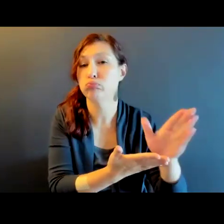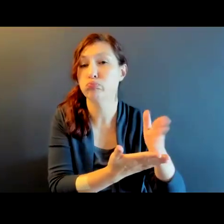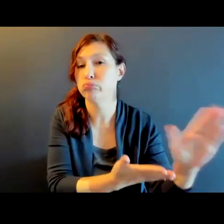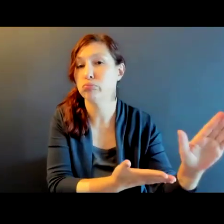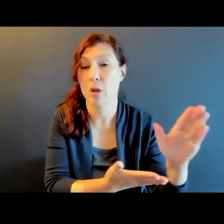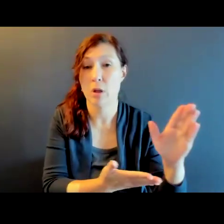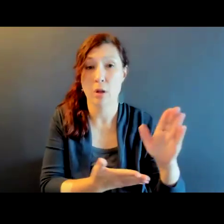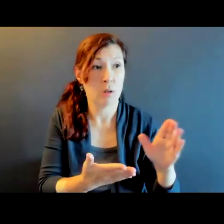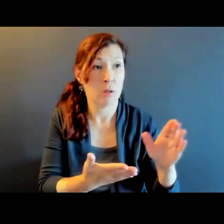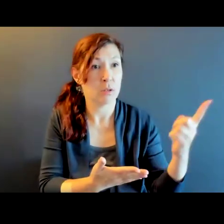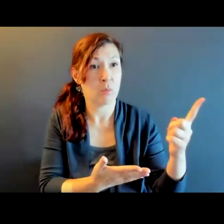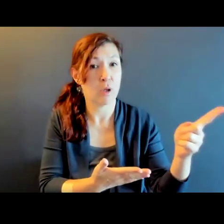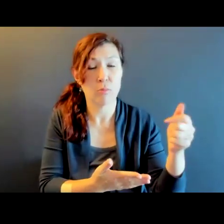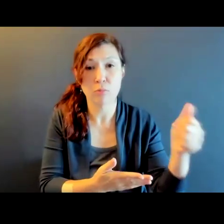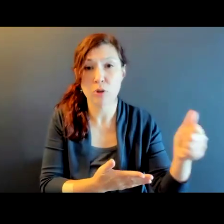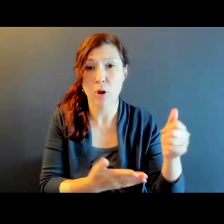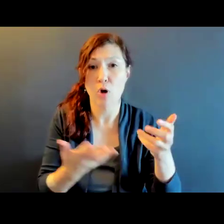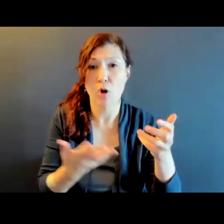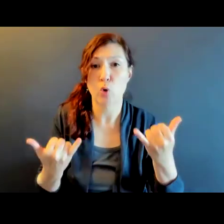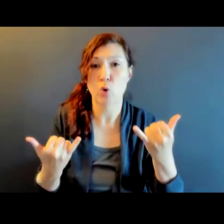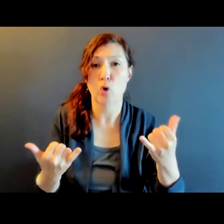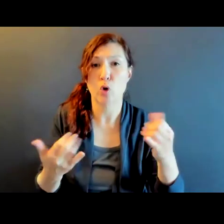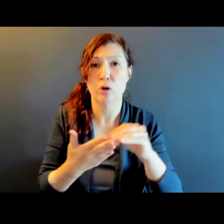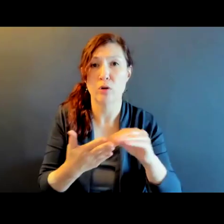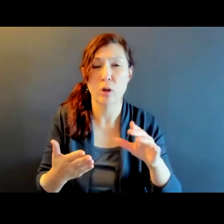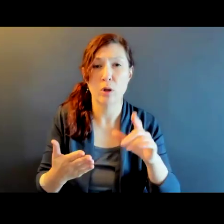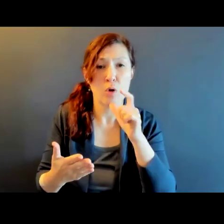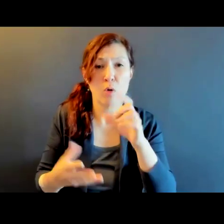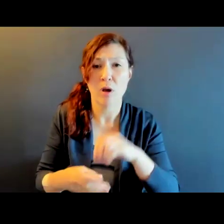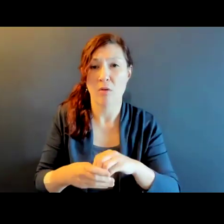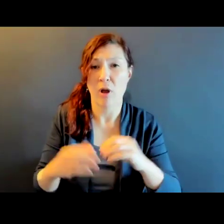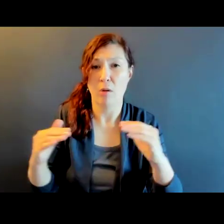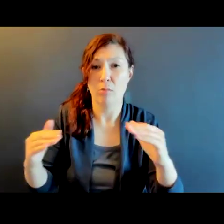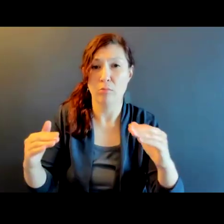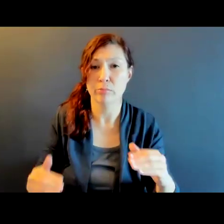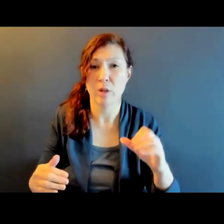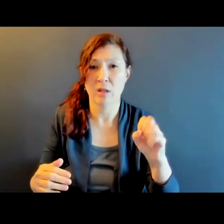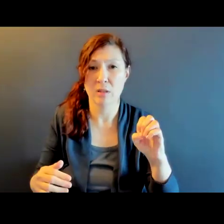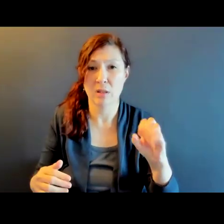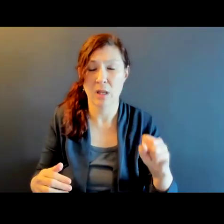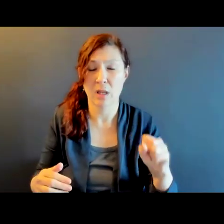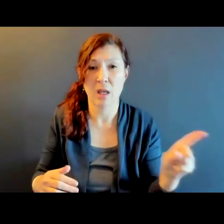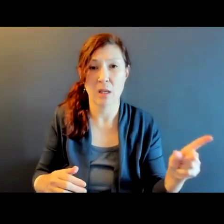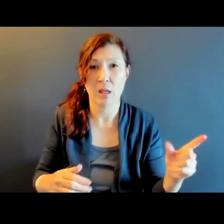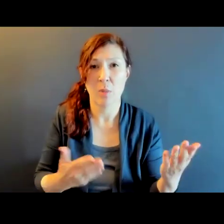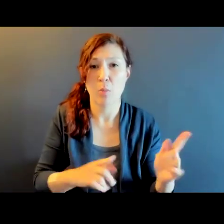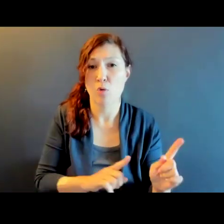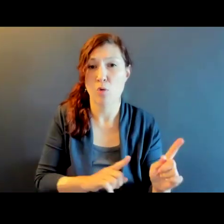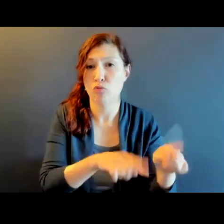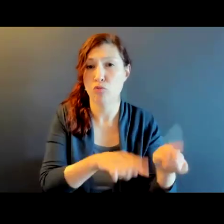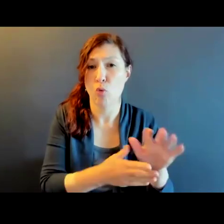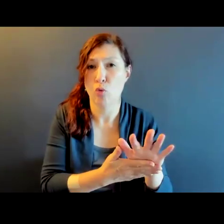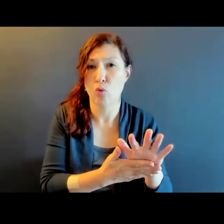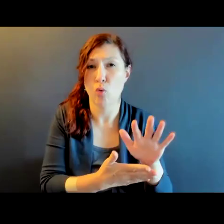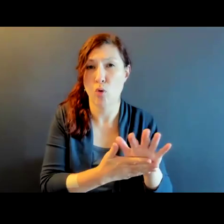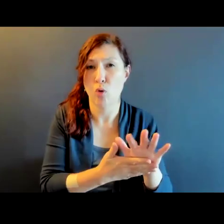who is in a socioeconomic status and attending a school that is